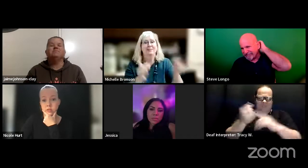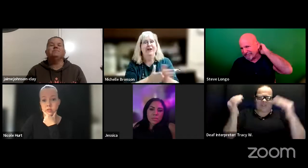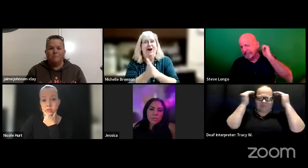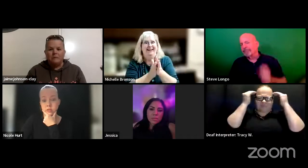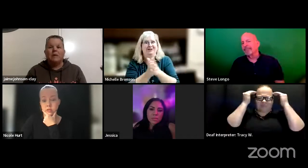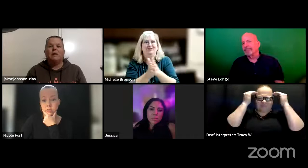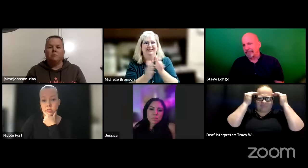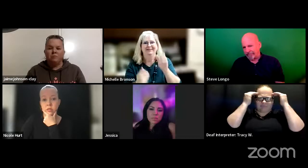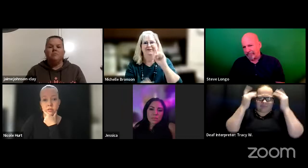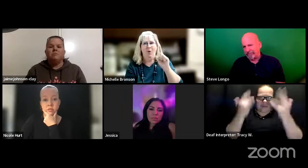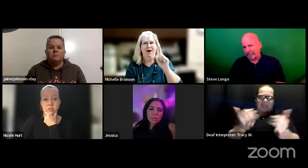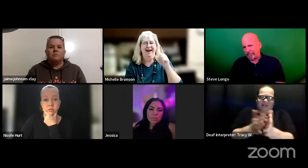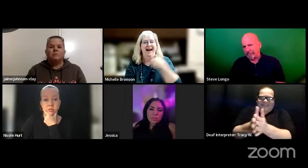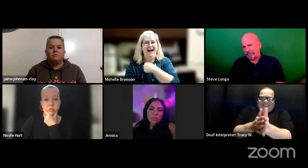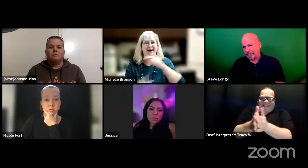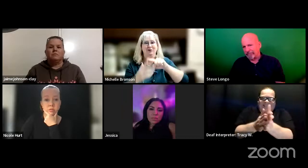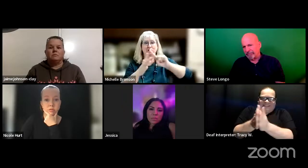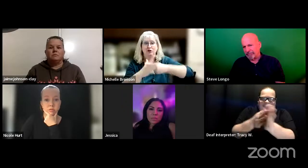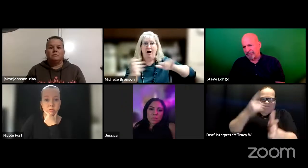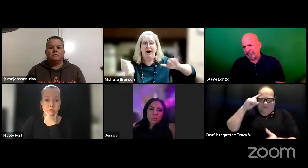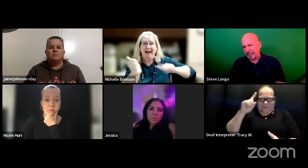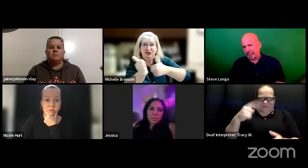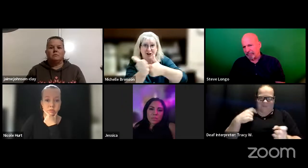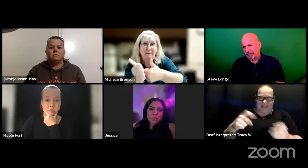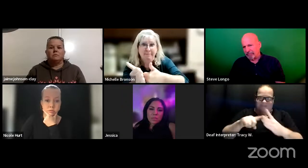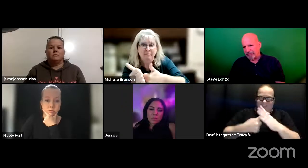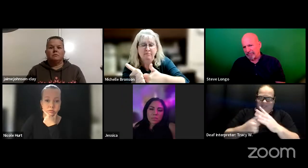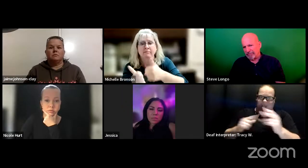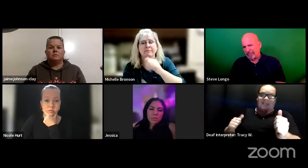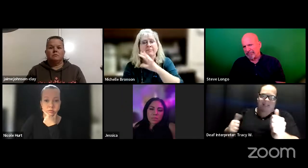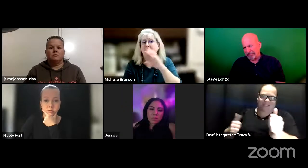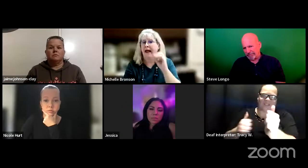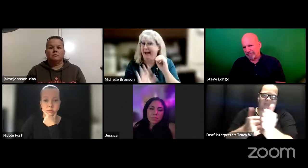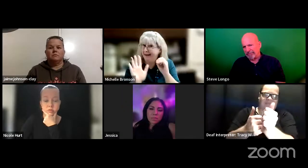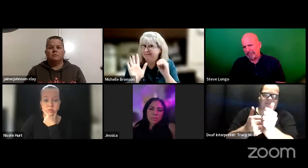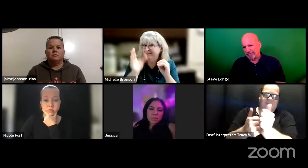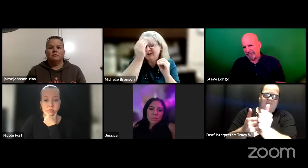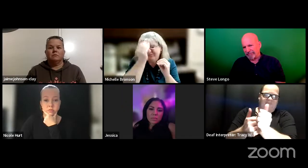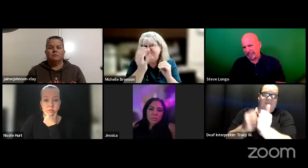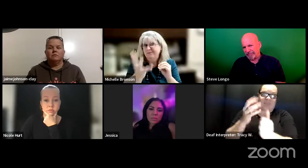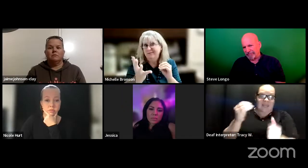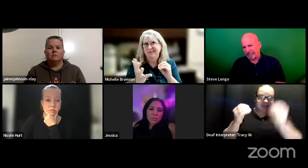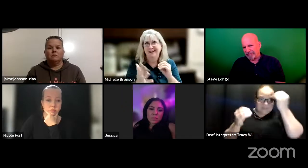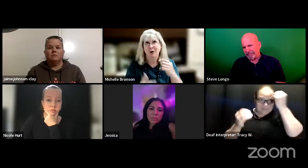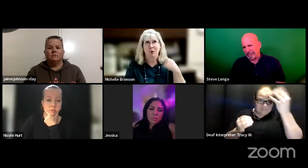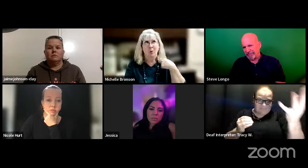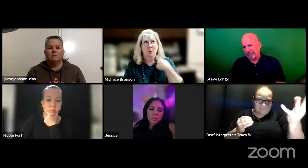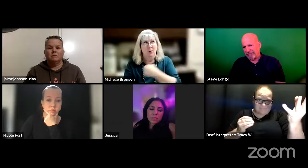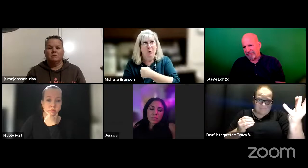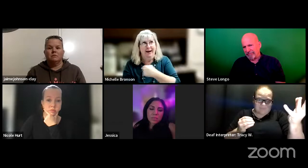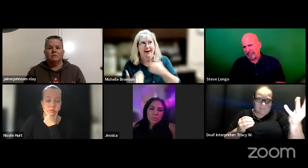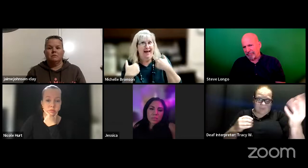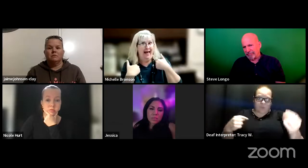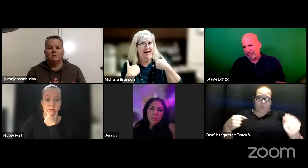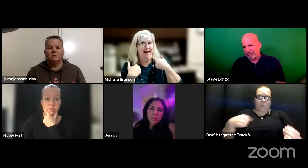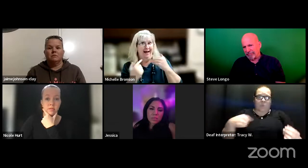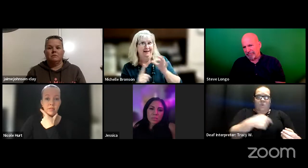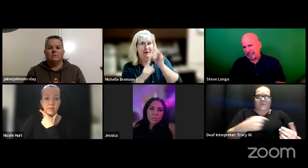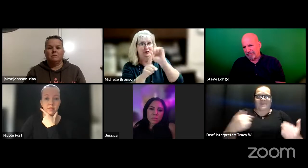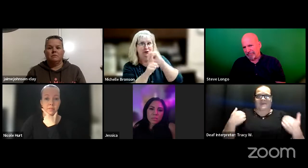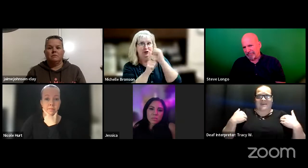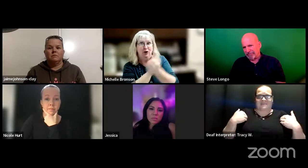our situation. We have kept the lines of communication open. They are informed, and we will get caught